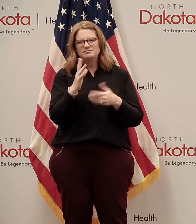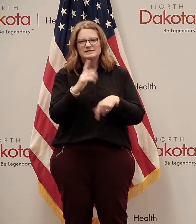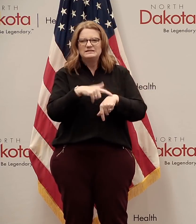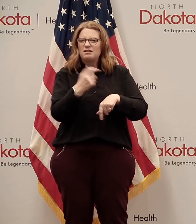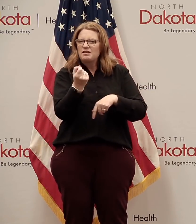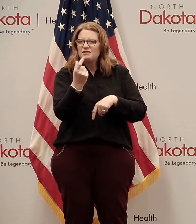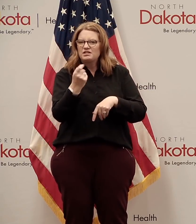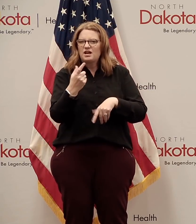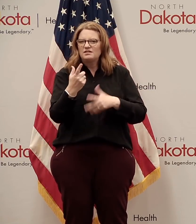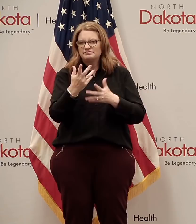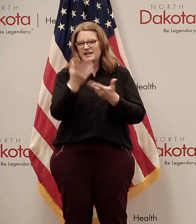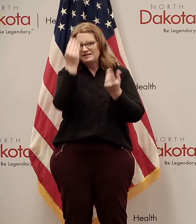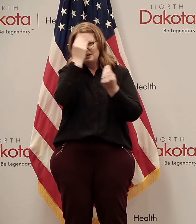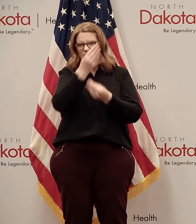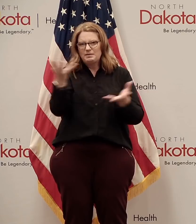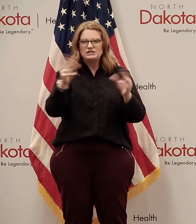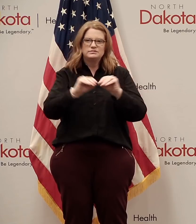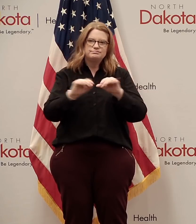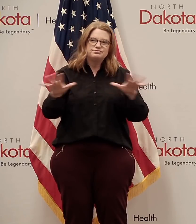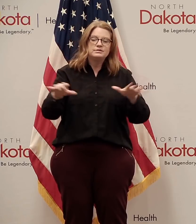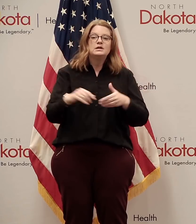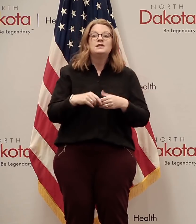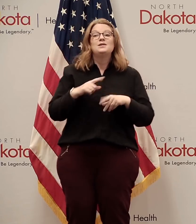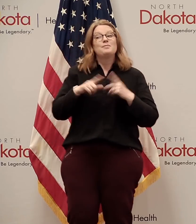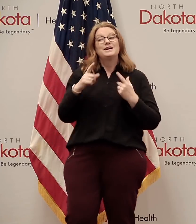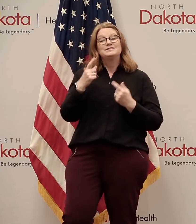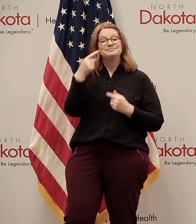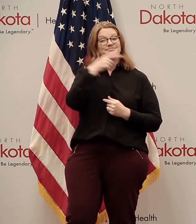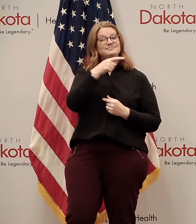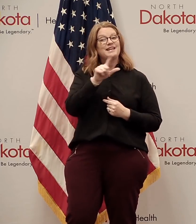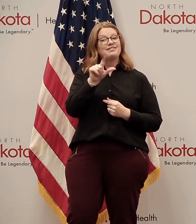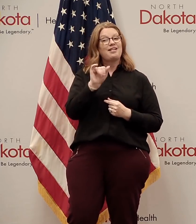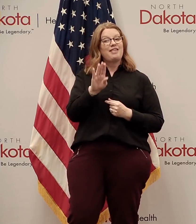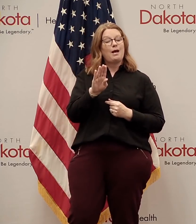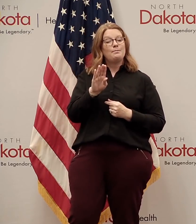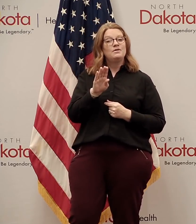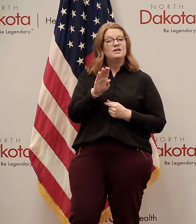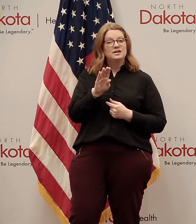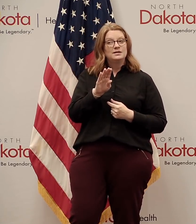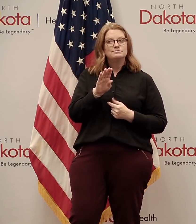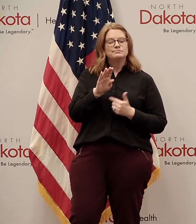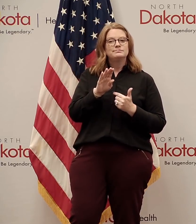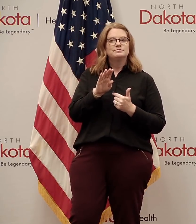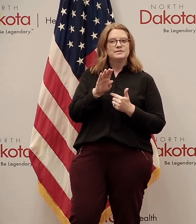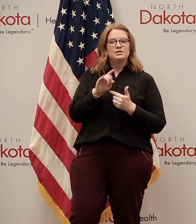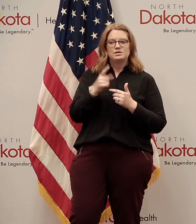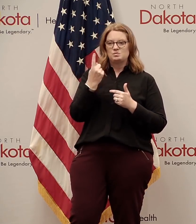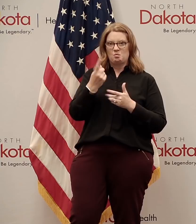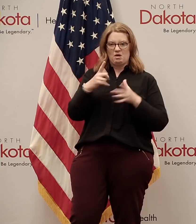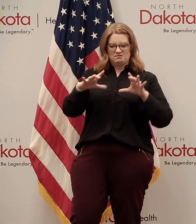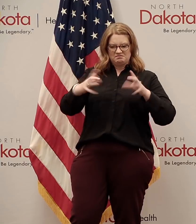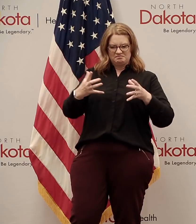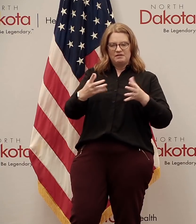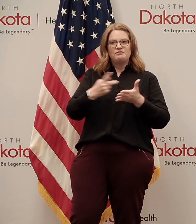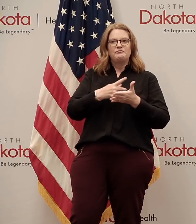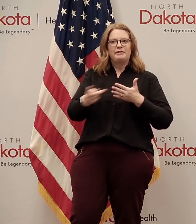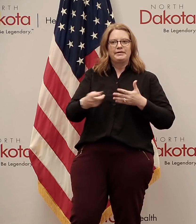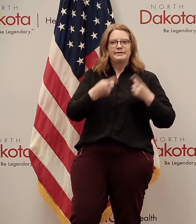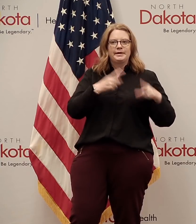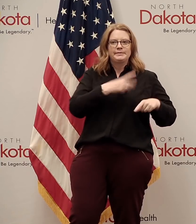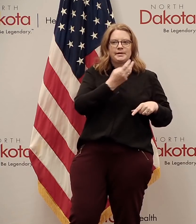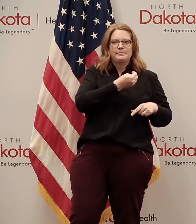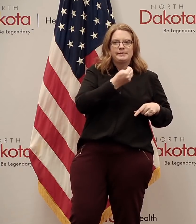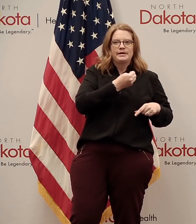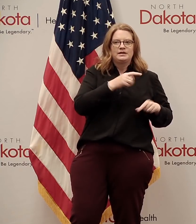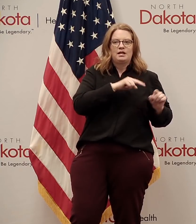data, we've come to understand that in the lab that we had a major batch failure that occurred on Monday. And